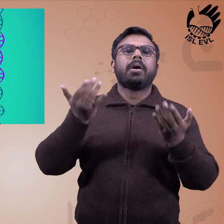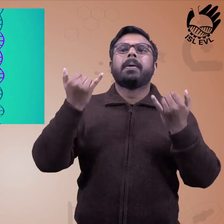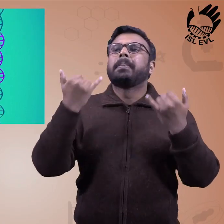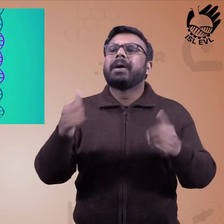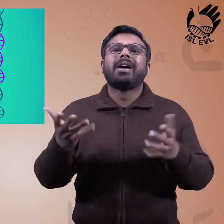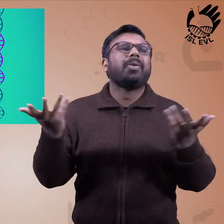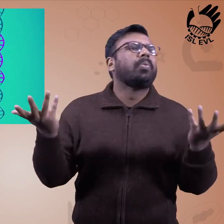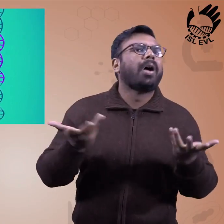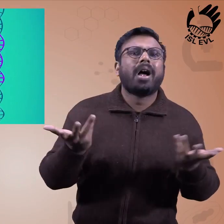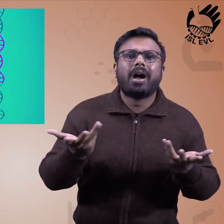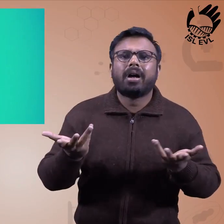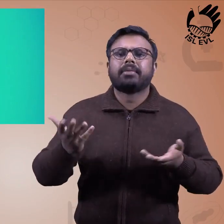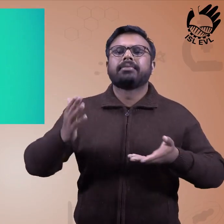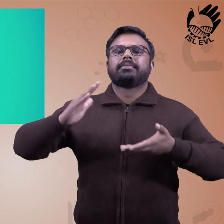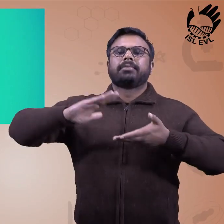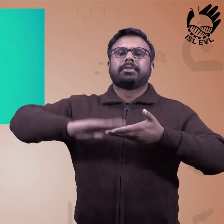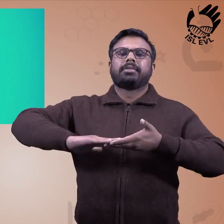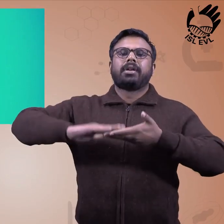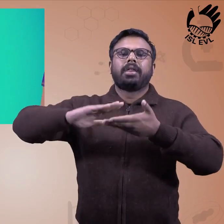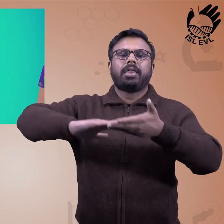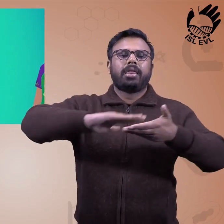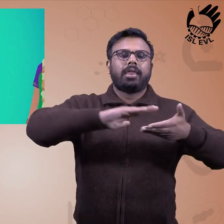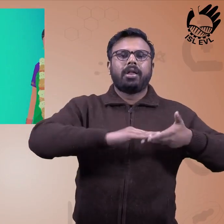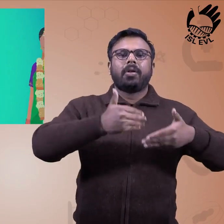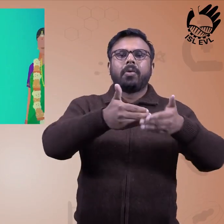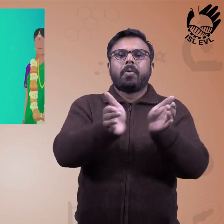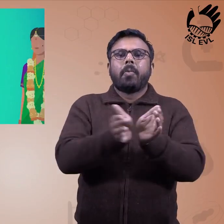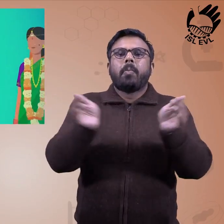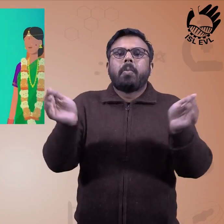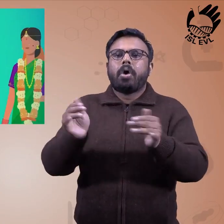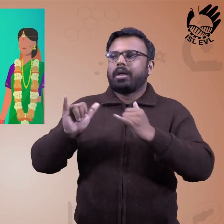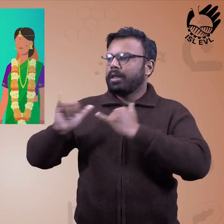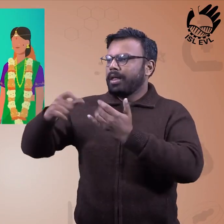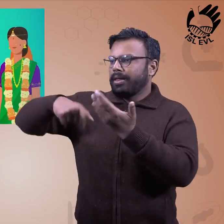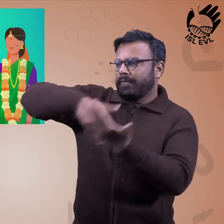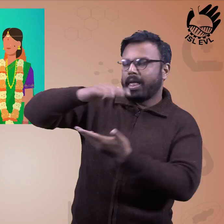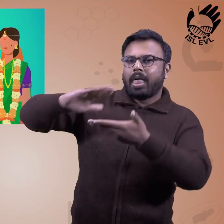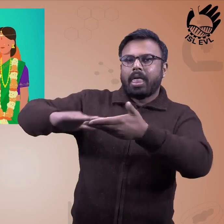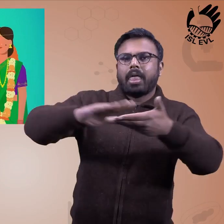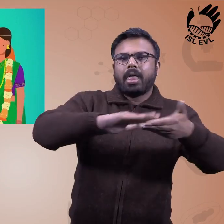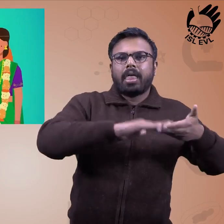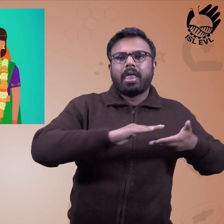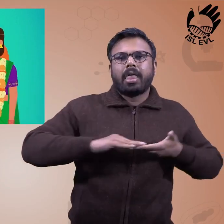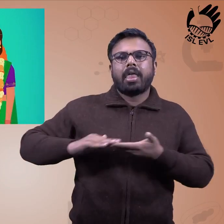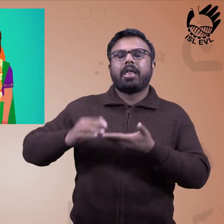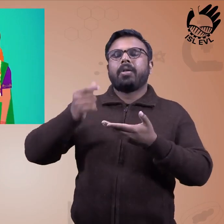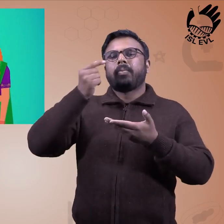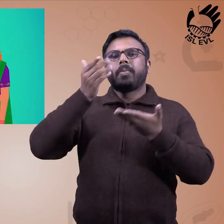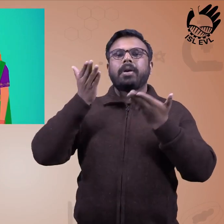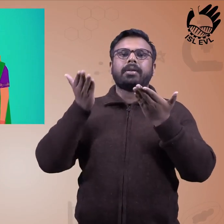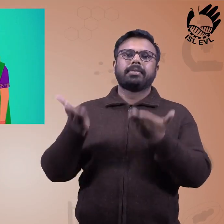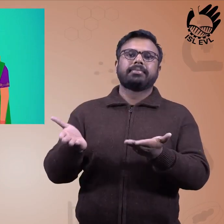of genetic diseases due to marrying within small communities.